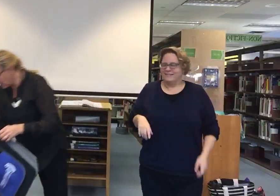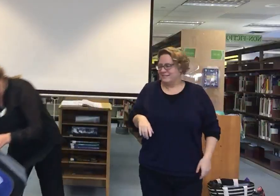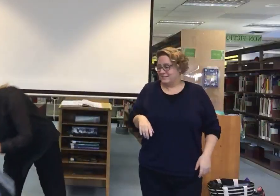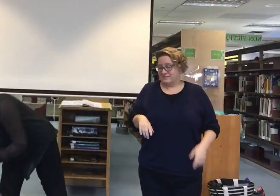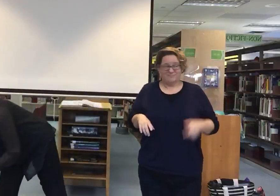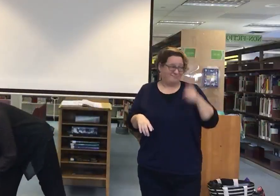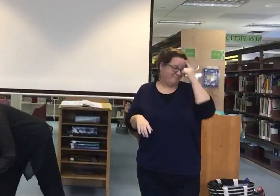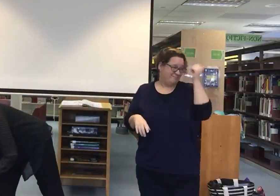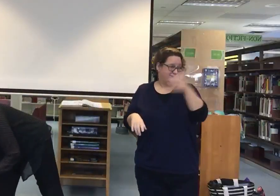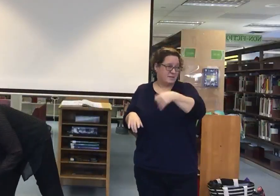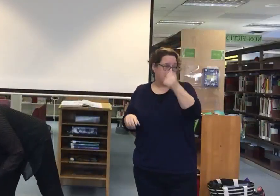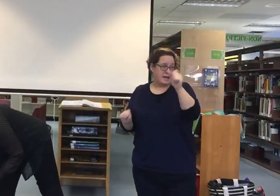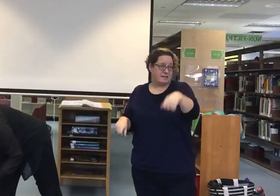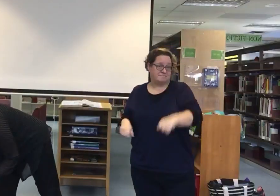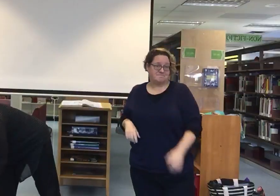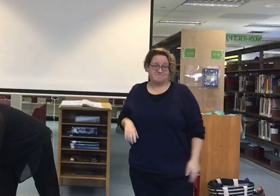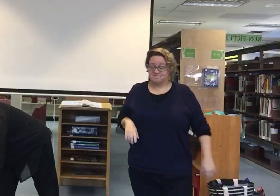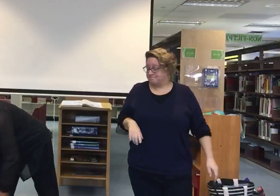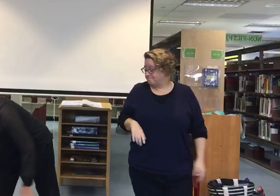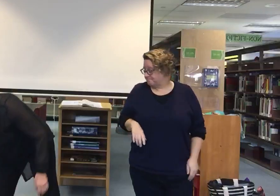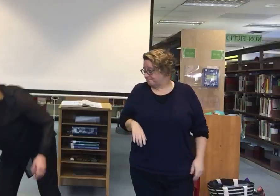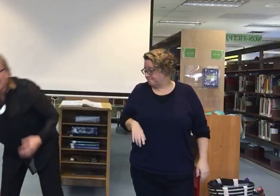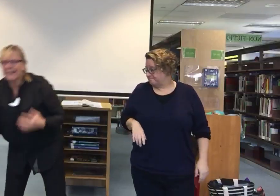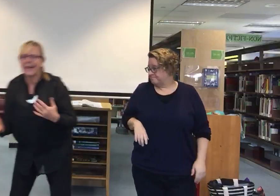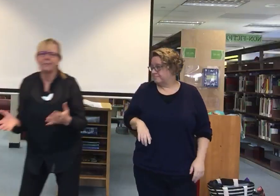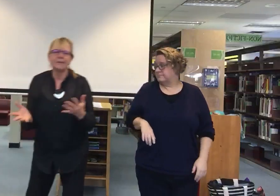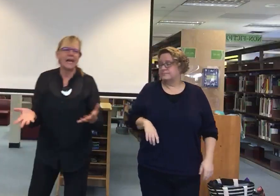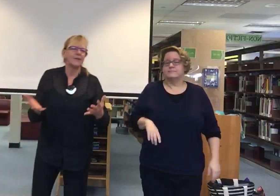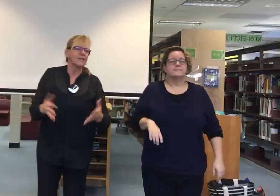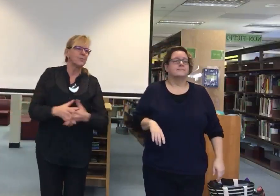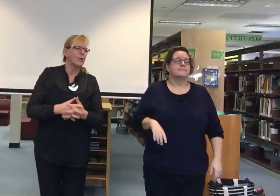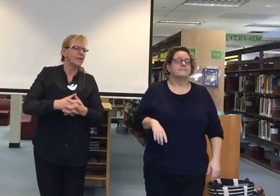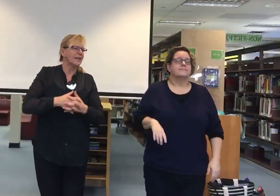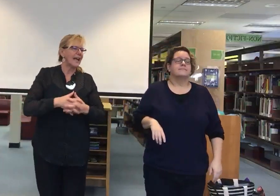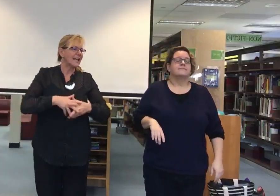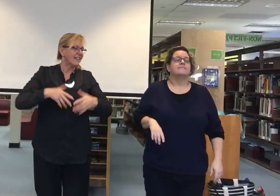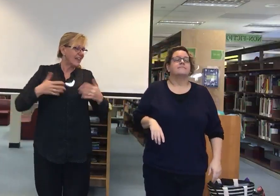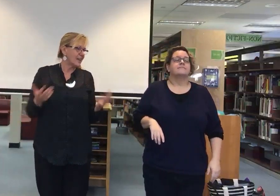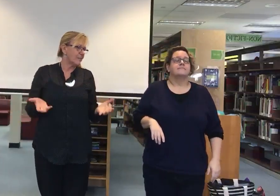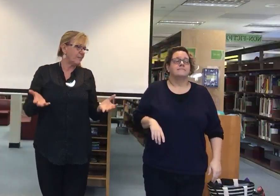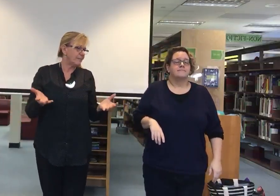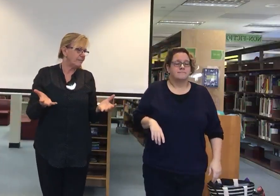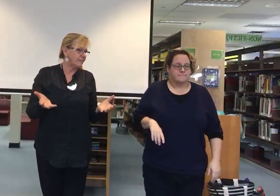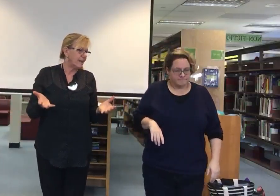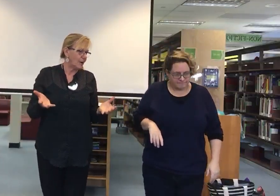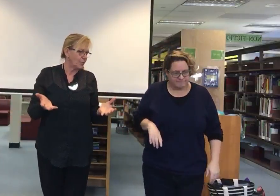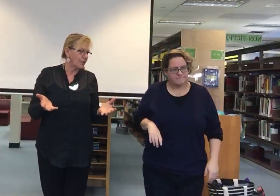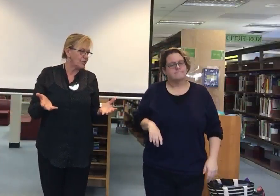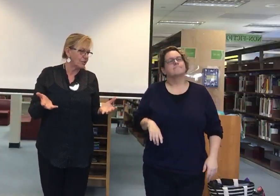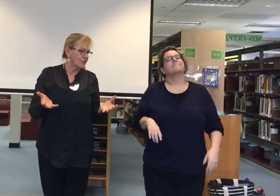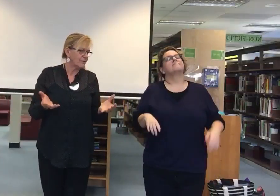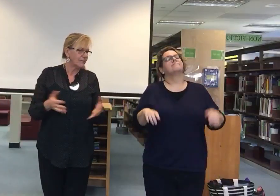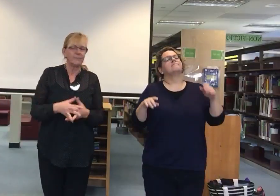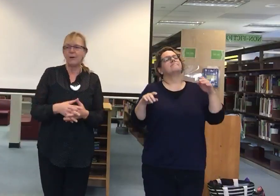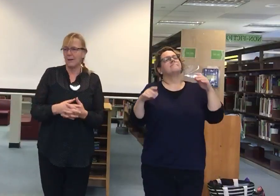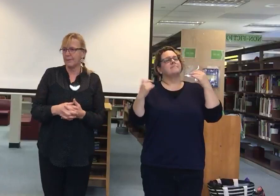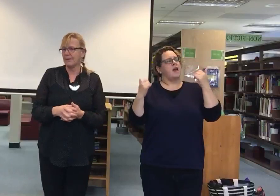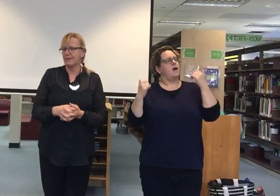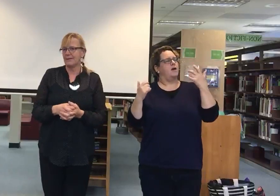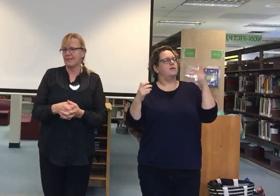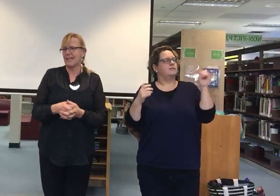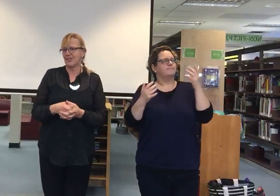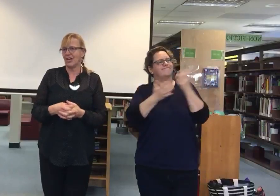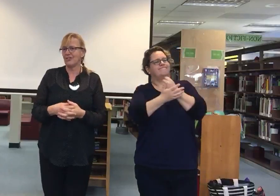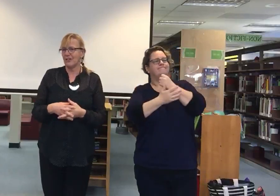one up, make sure we do at the end of the day. But I do want to at this point kind of thank Outreach,